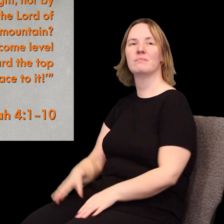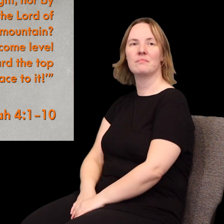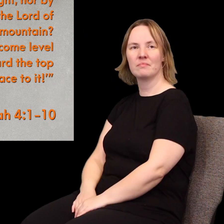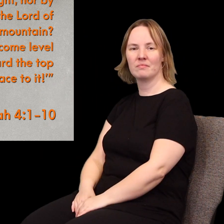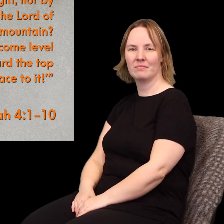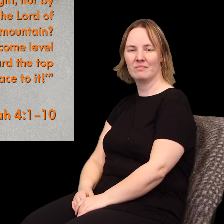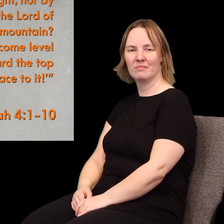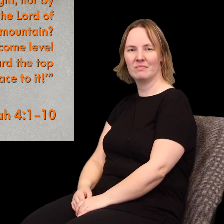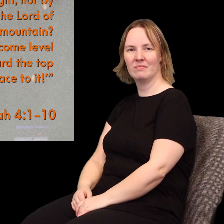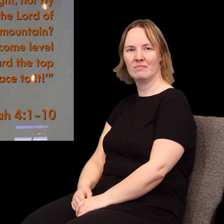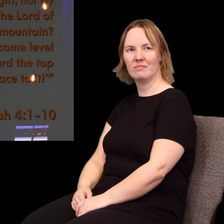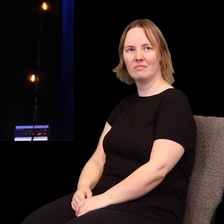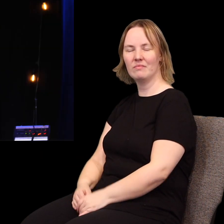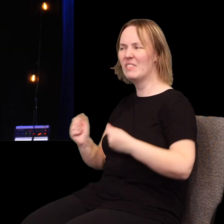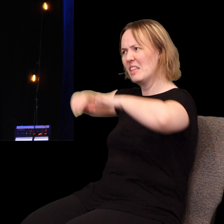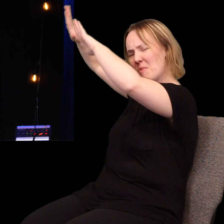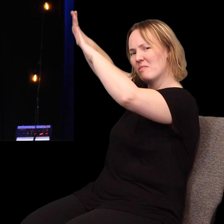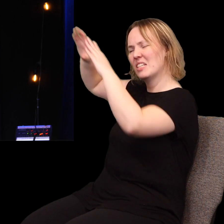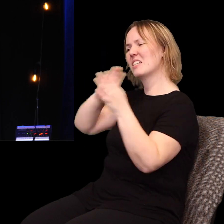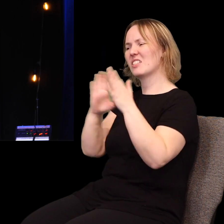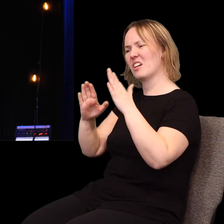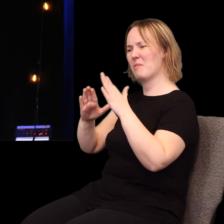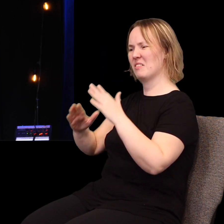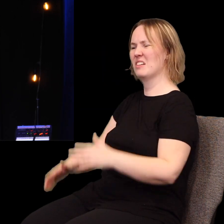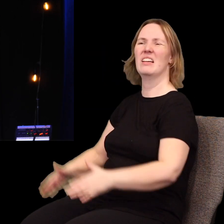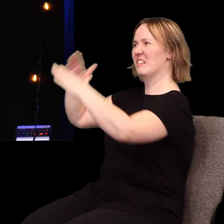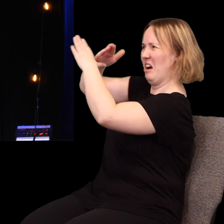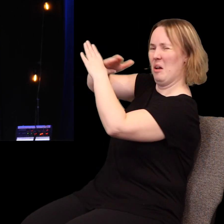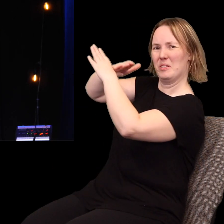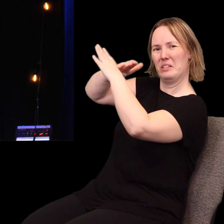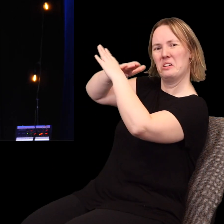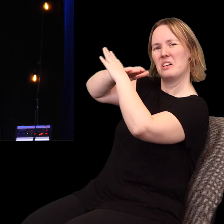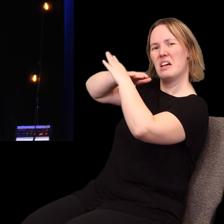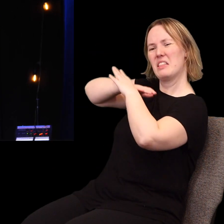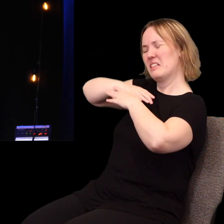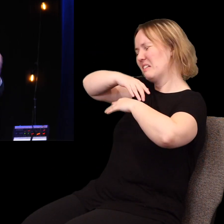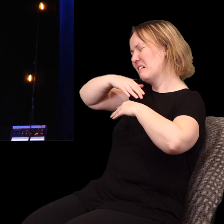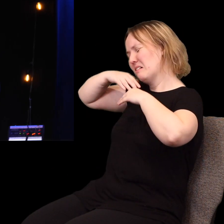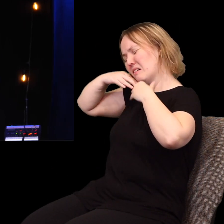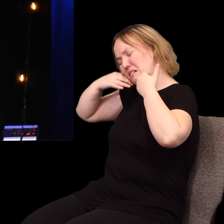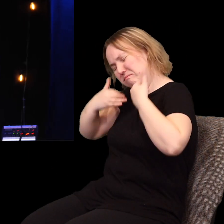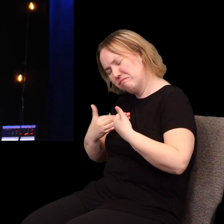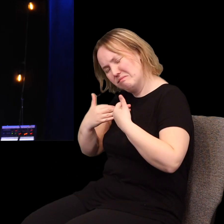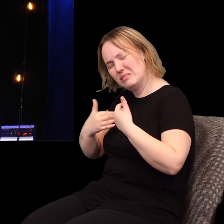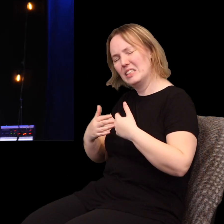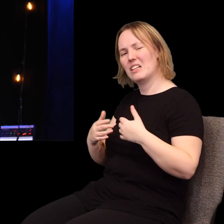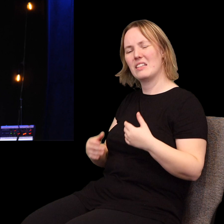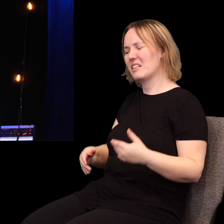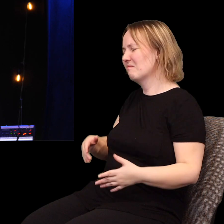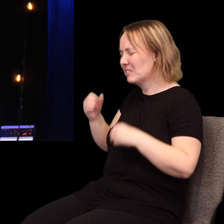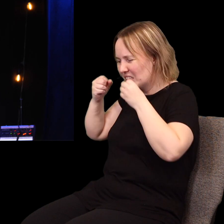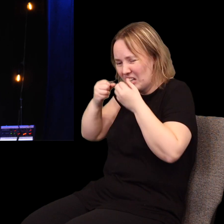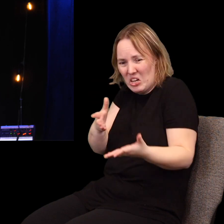Who are you, O great mountain? By mountain, he's referring to that obstacle that's in Zerubbabel's way, that discouragement, all the stuff that has